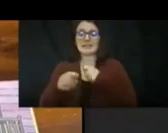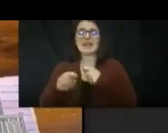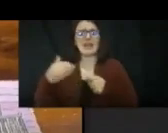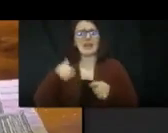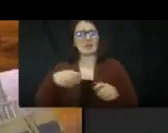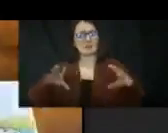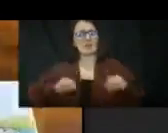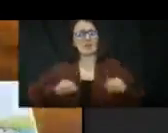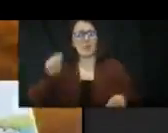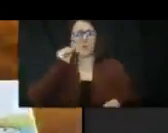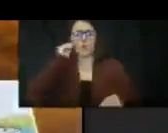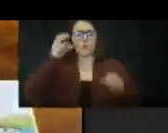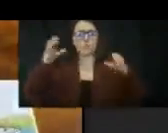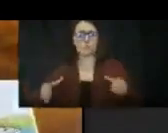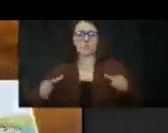lunch.